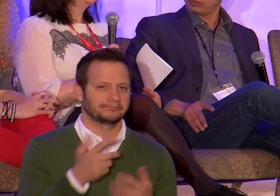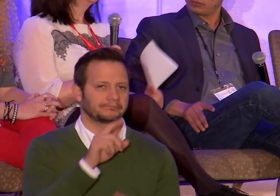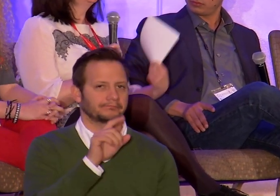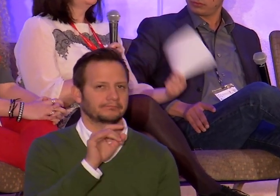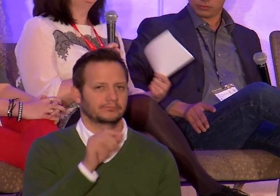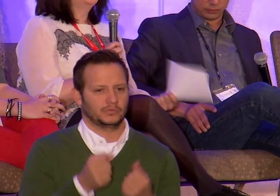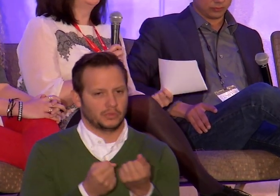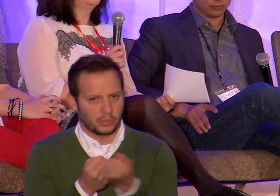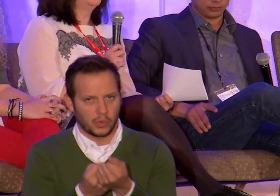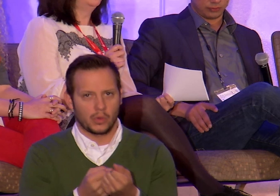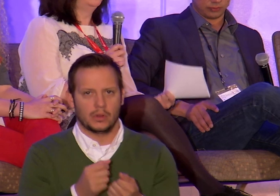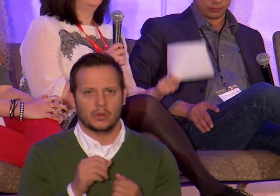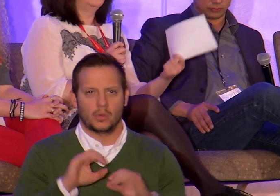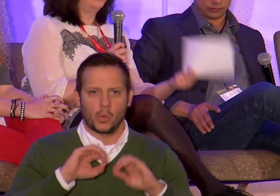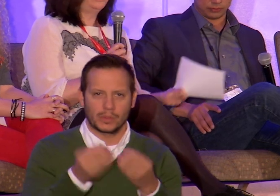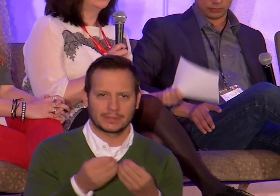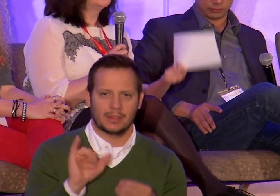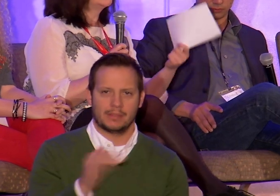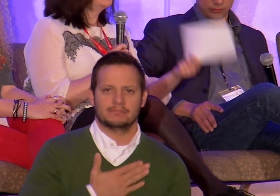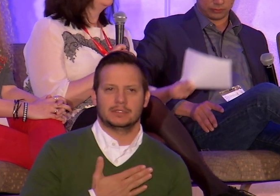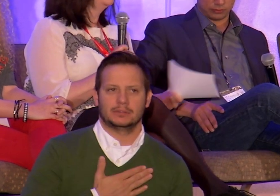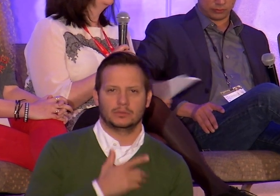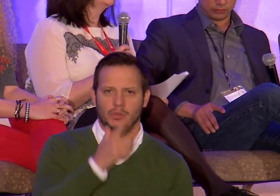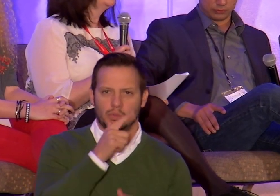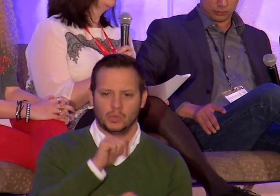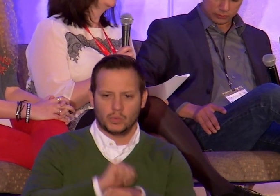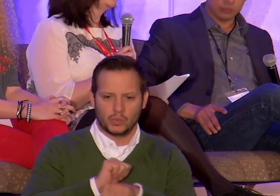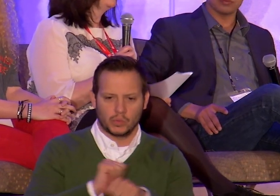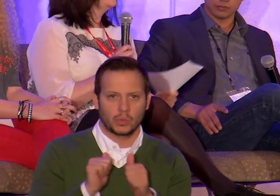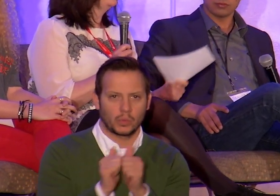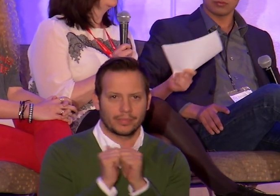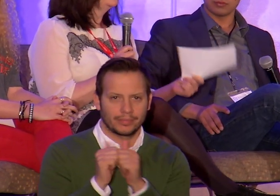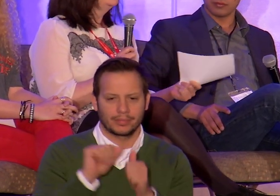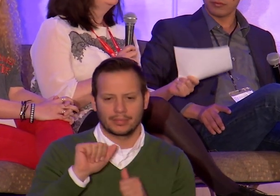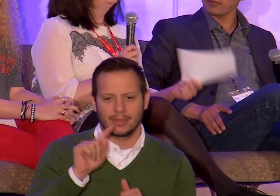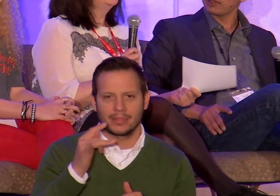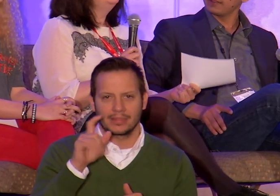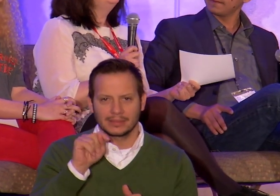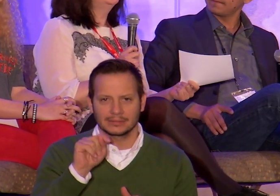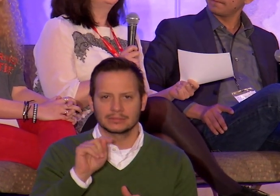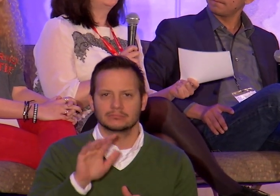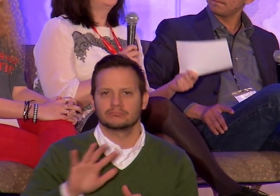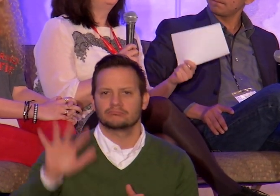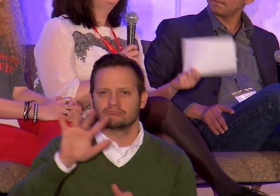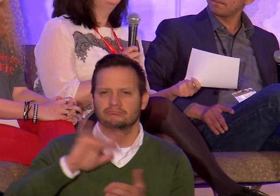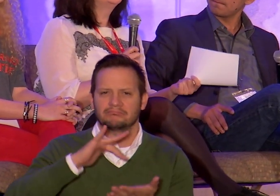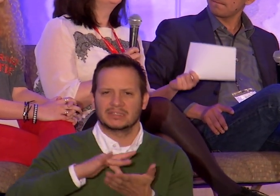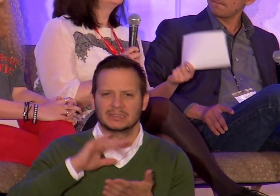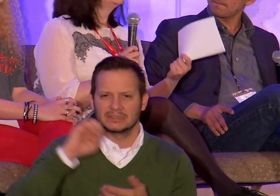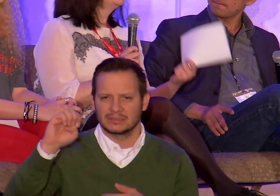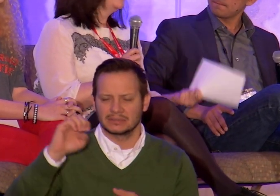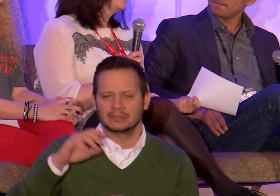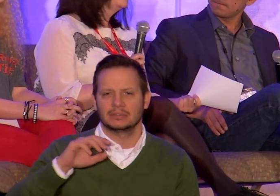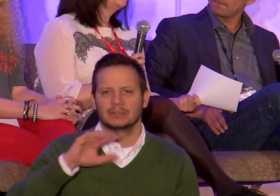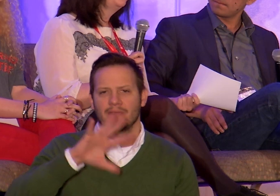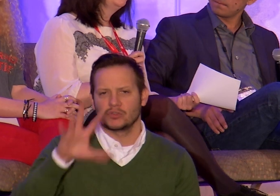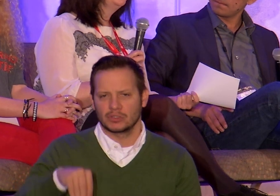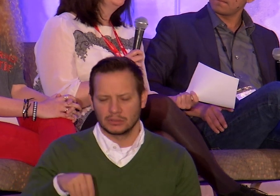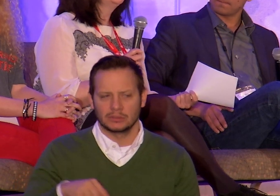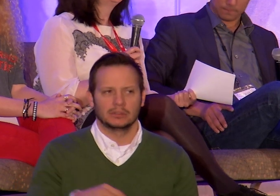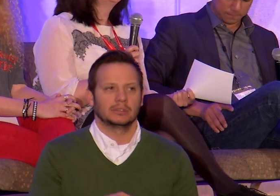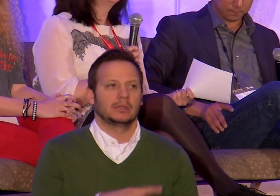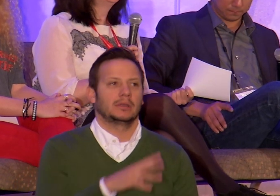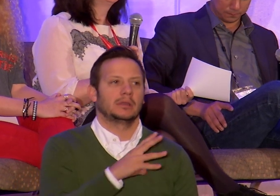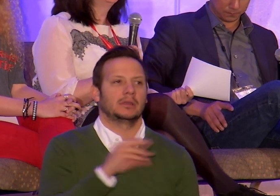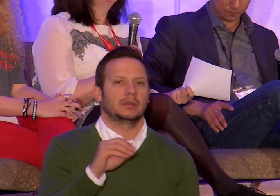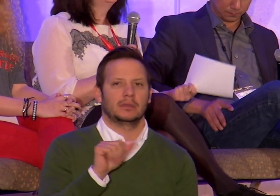like ours that are working with atheists across the Middle East and North Africa. The other is that I think as a result of the Arab Spring